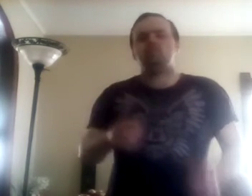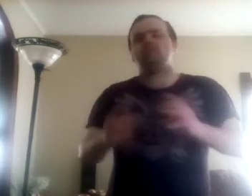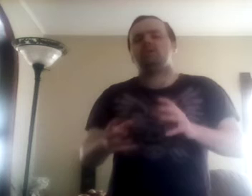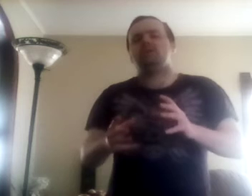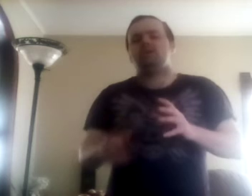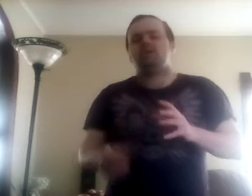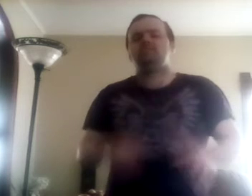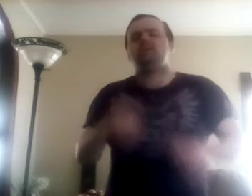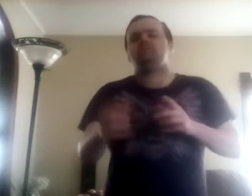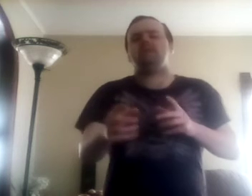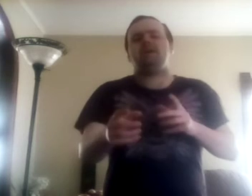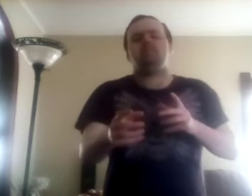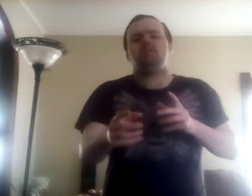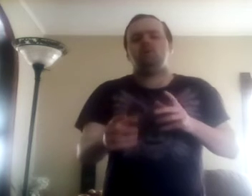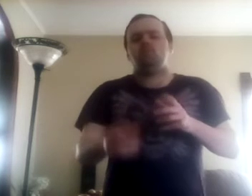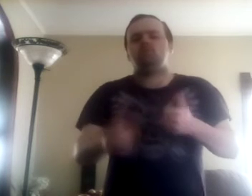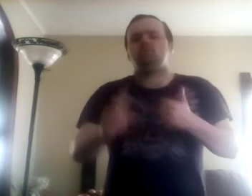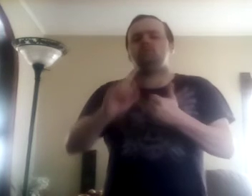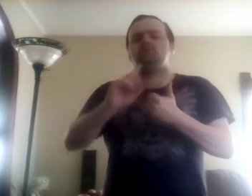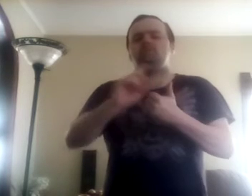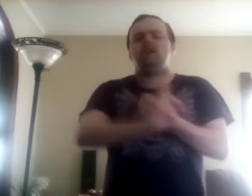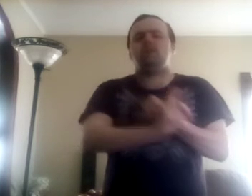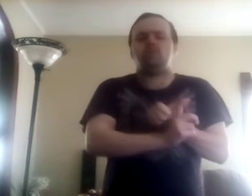Music go here. And SummerSlam. We go to